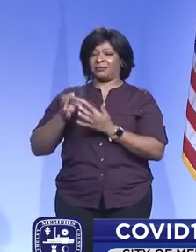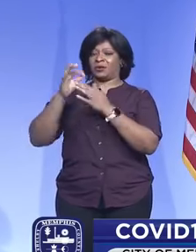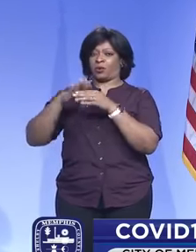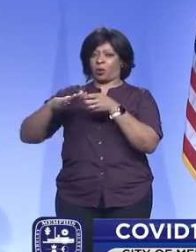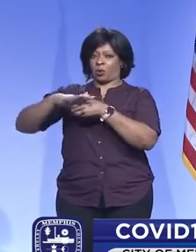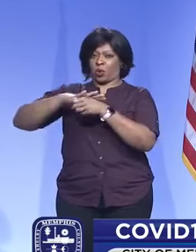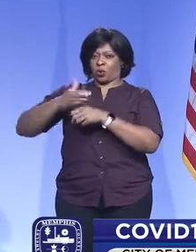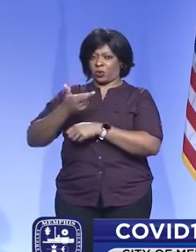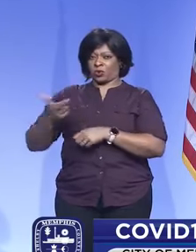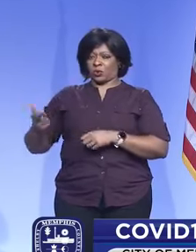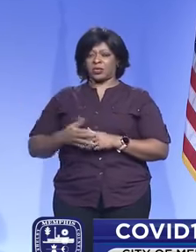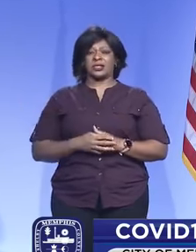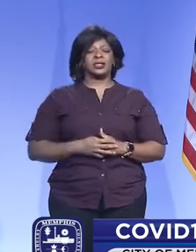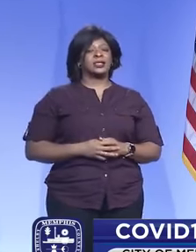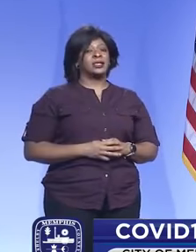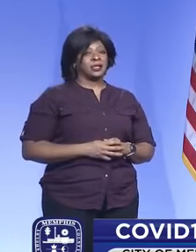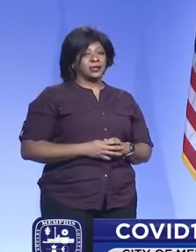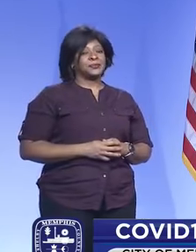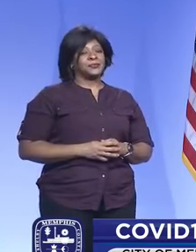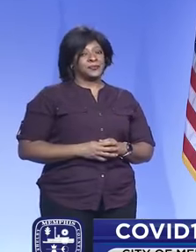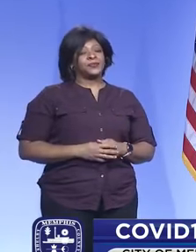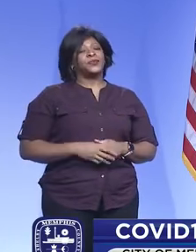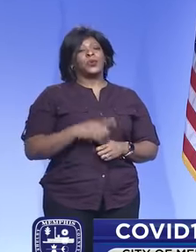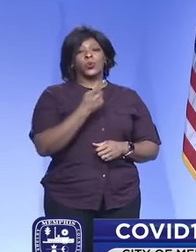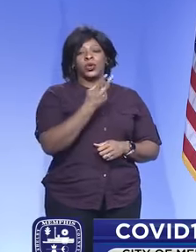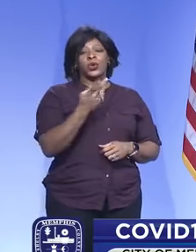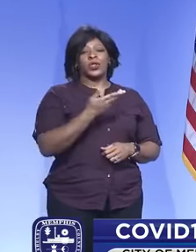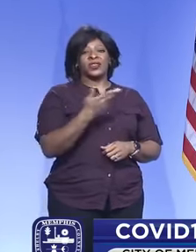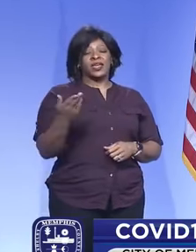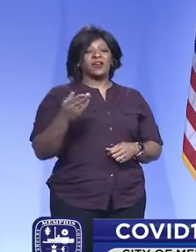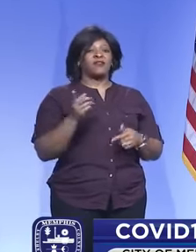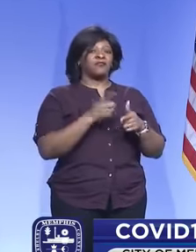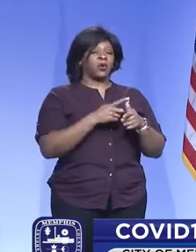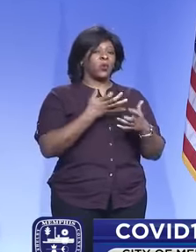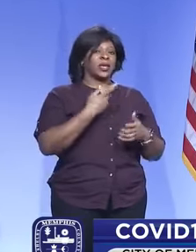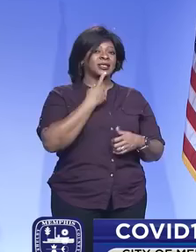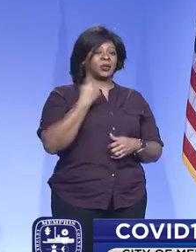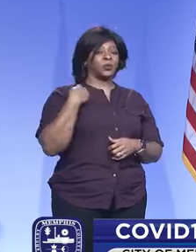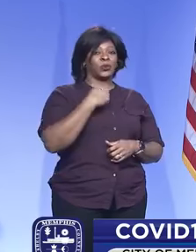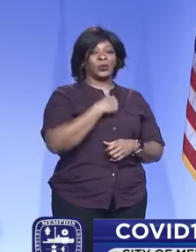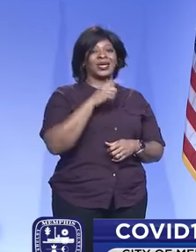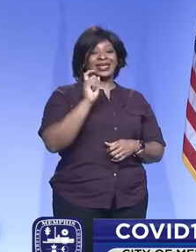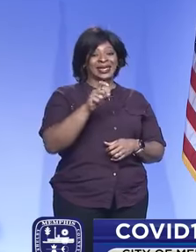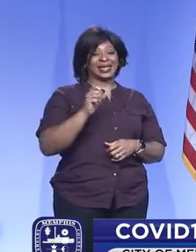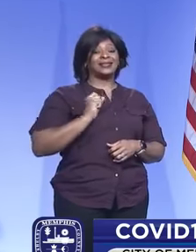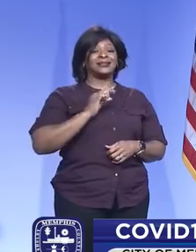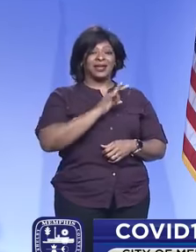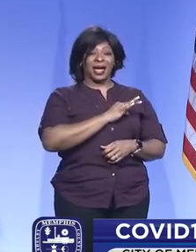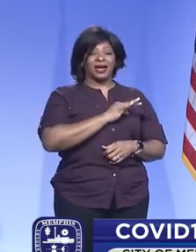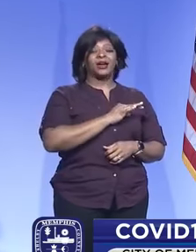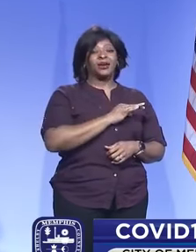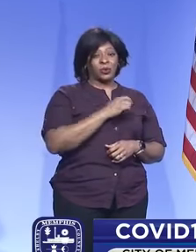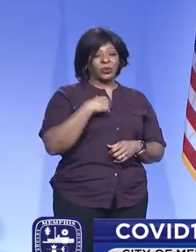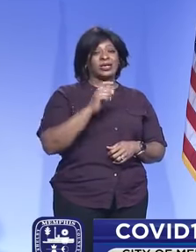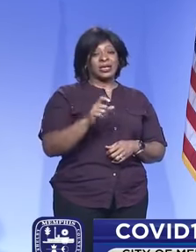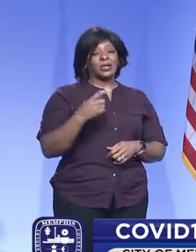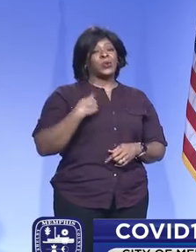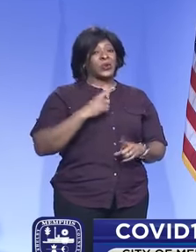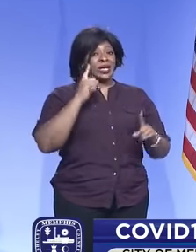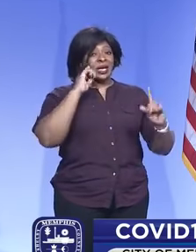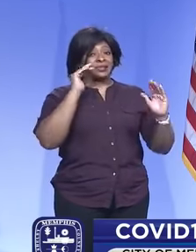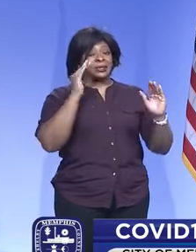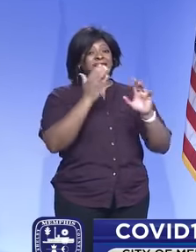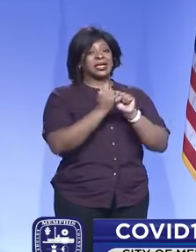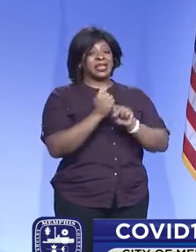local resources. So a couple things. Let me first say actually where we're going to need staffing. So we do anticipate